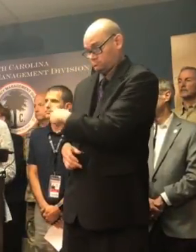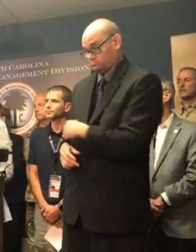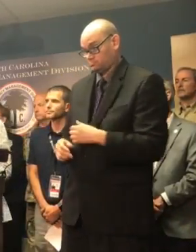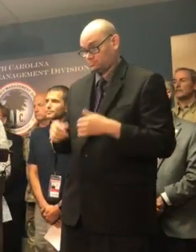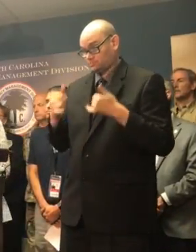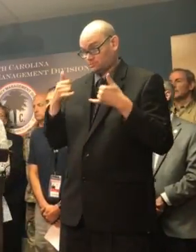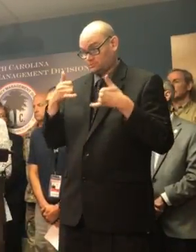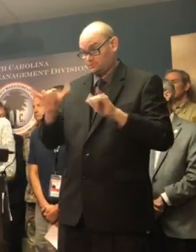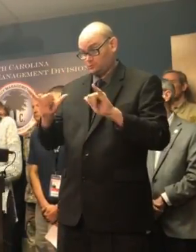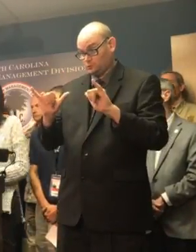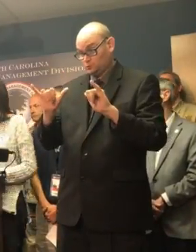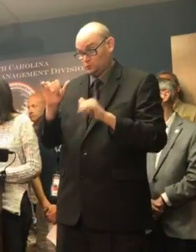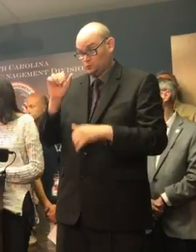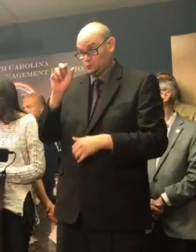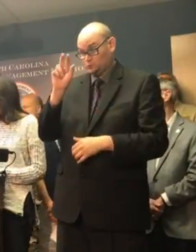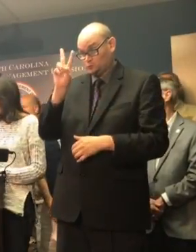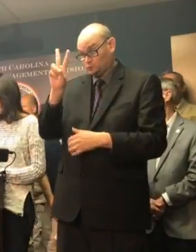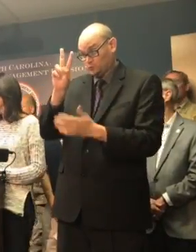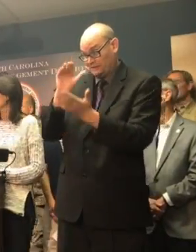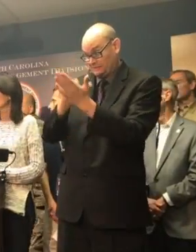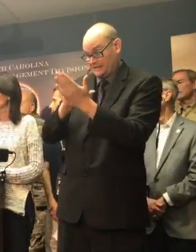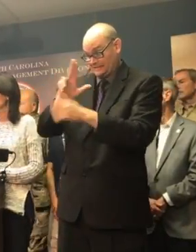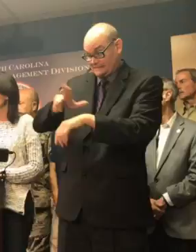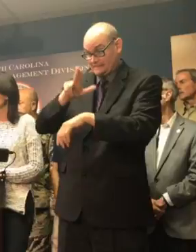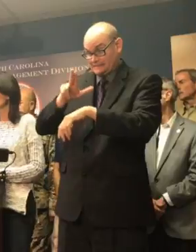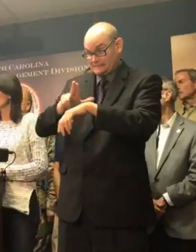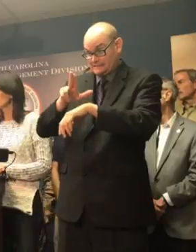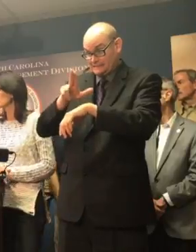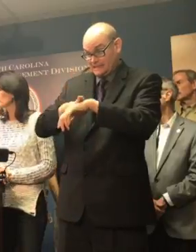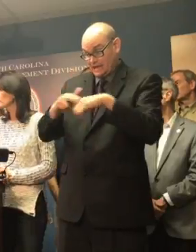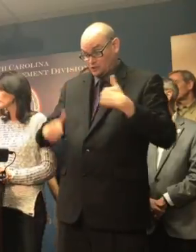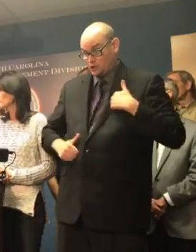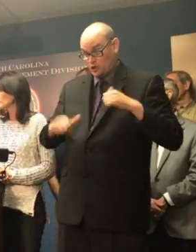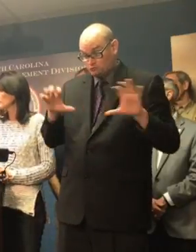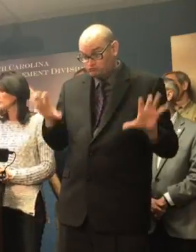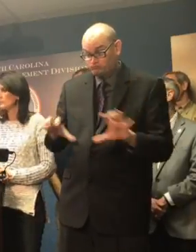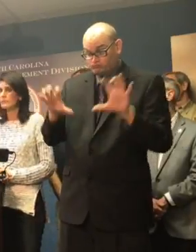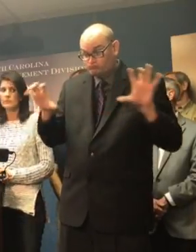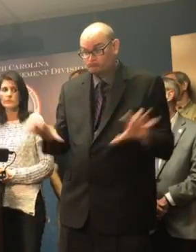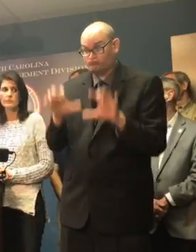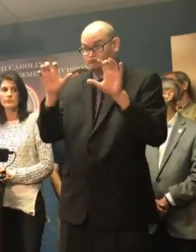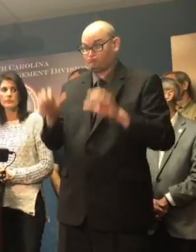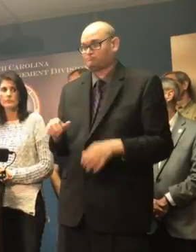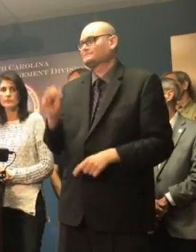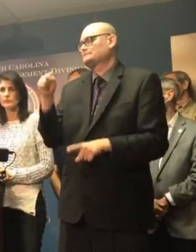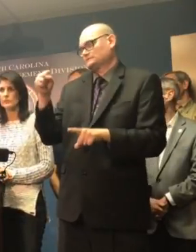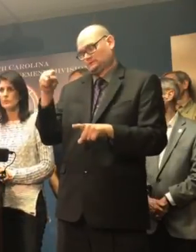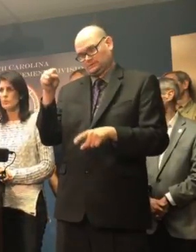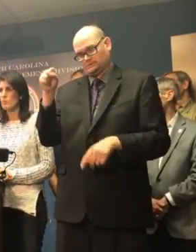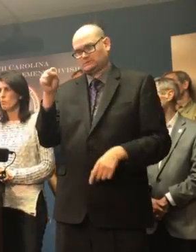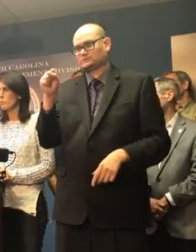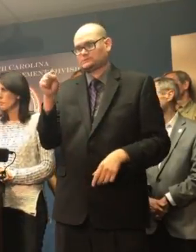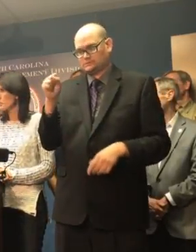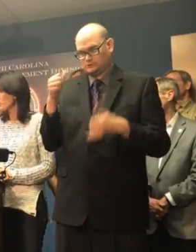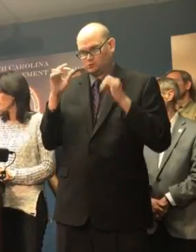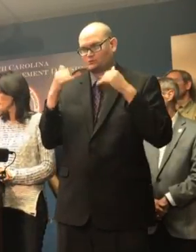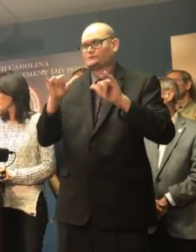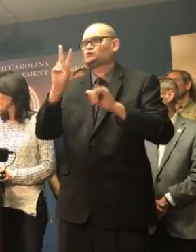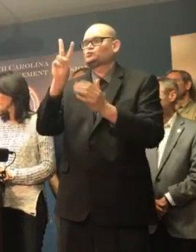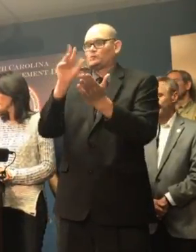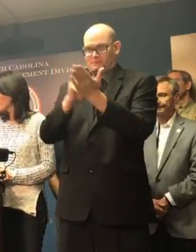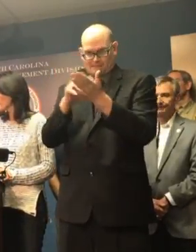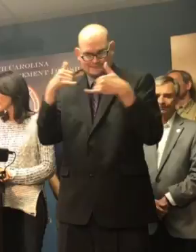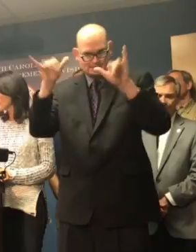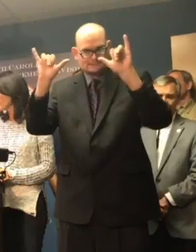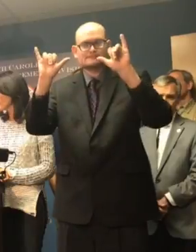2,000 National Guardsmen still on active duty, or what are we looking at right now? That's correct. We still have 2,000 on, and that we have